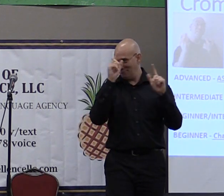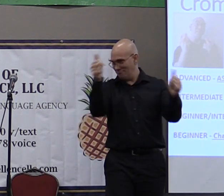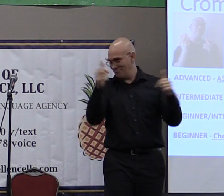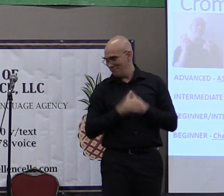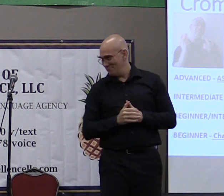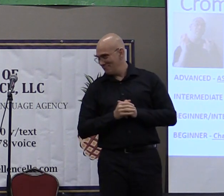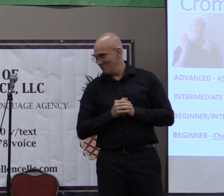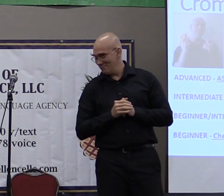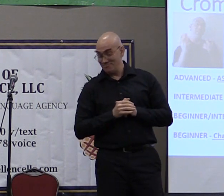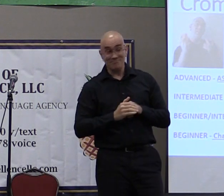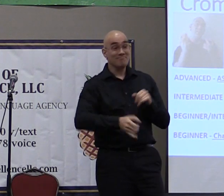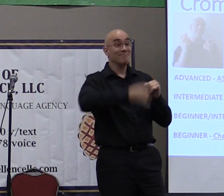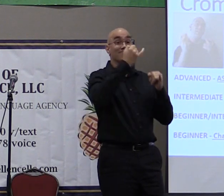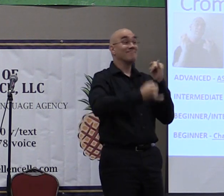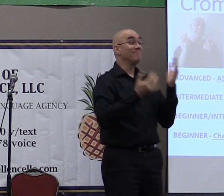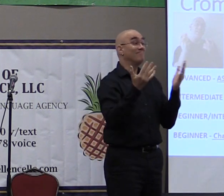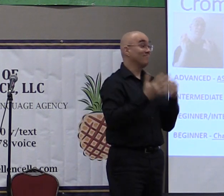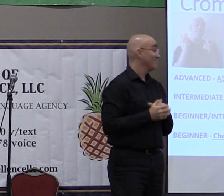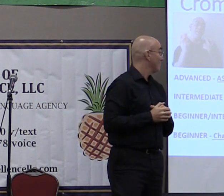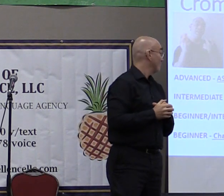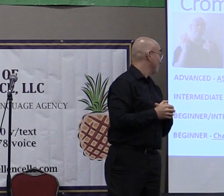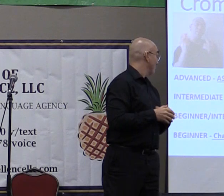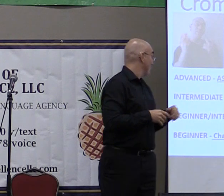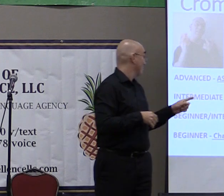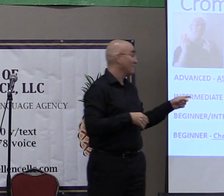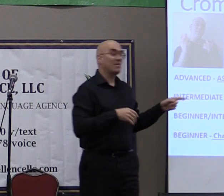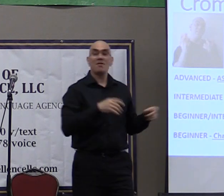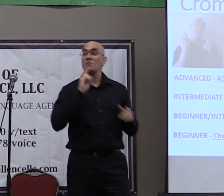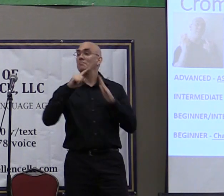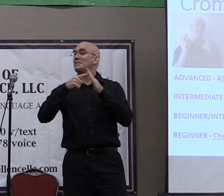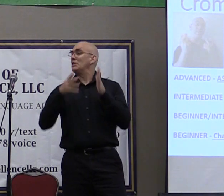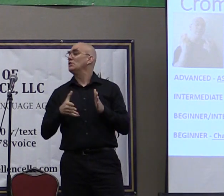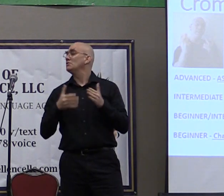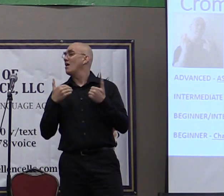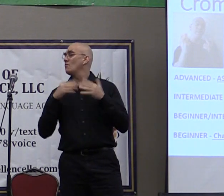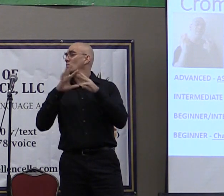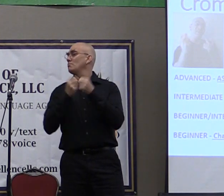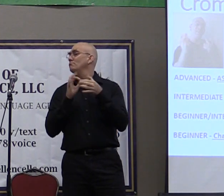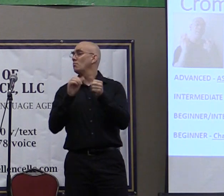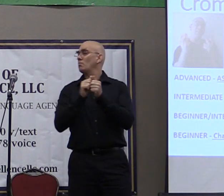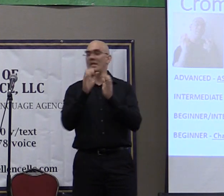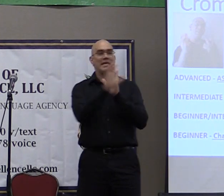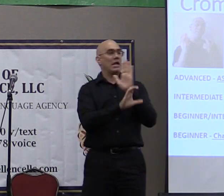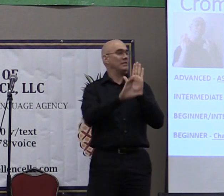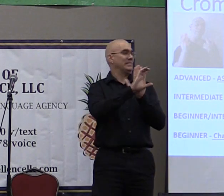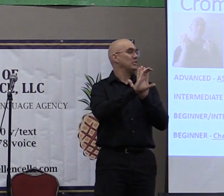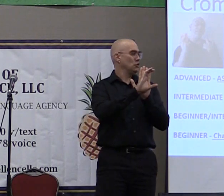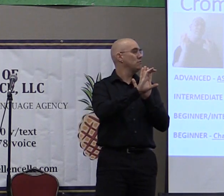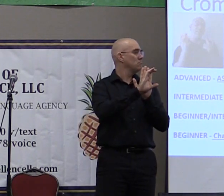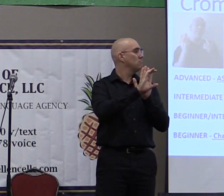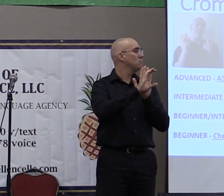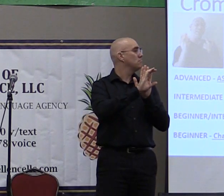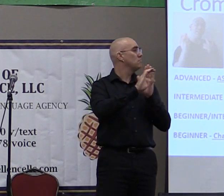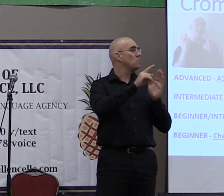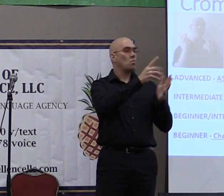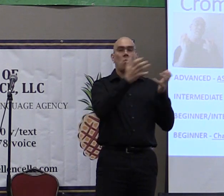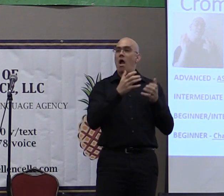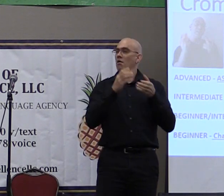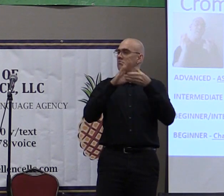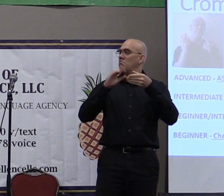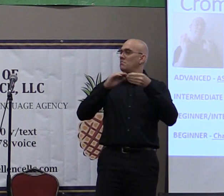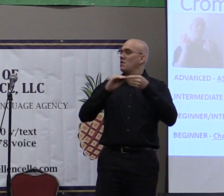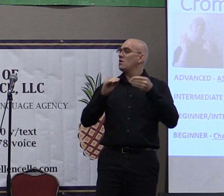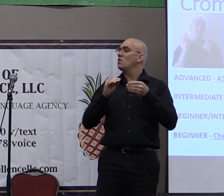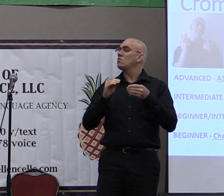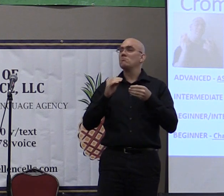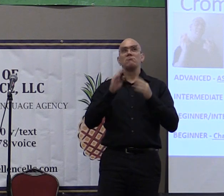to join too, obviously. Finally, for beginners, we have a workshop related to